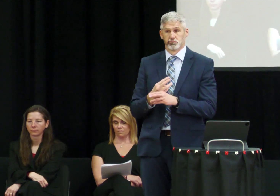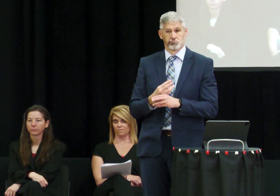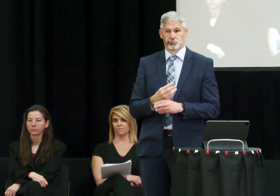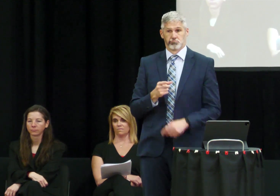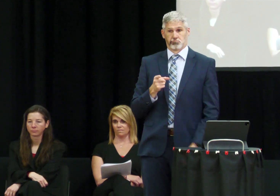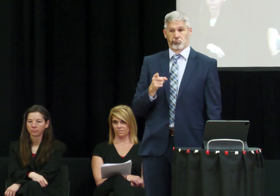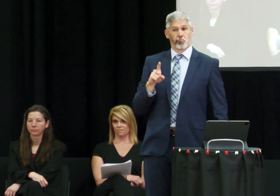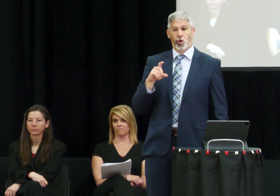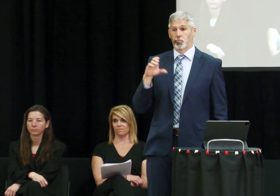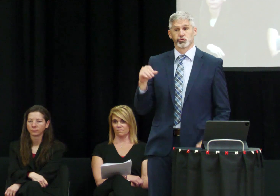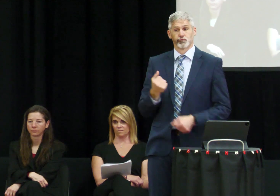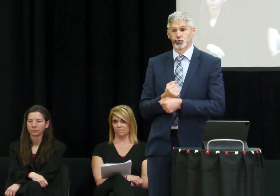world.